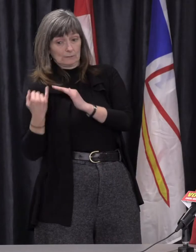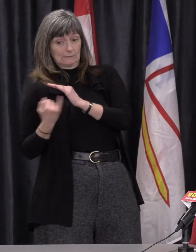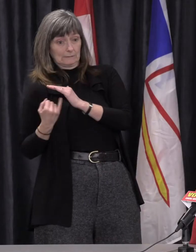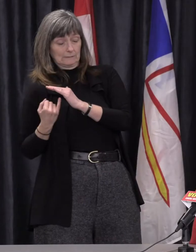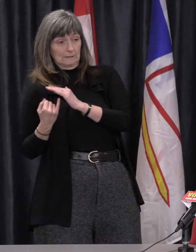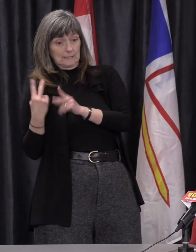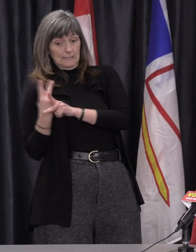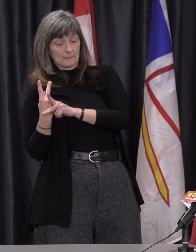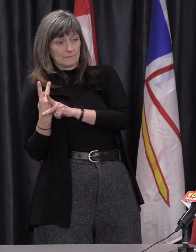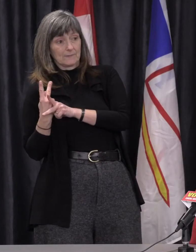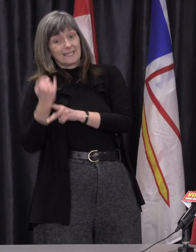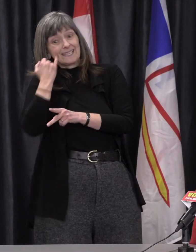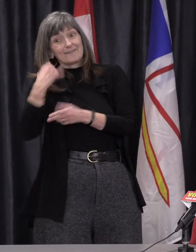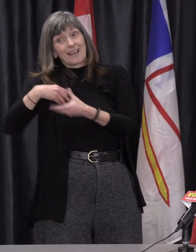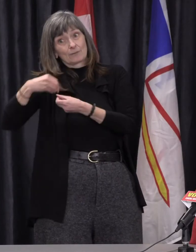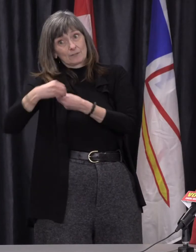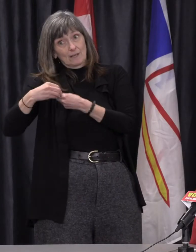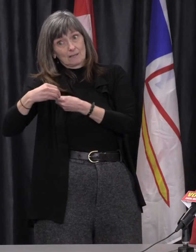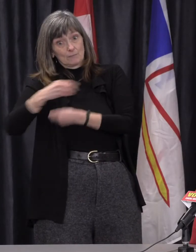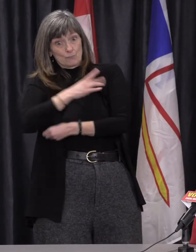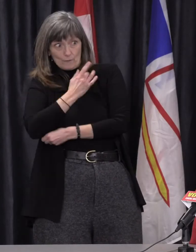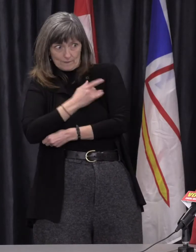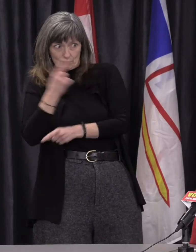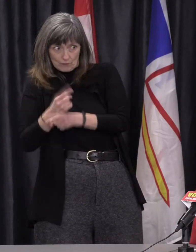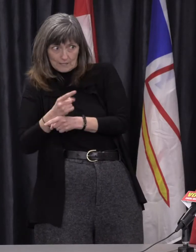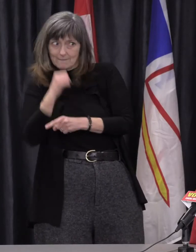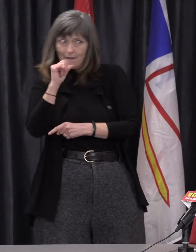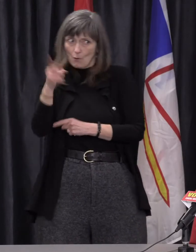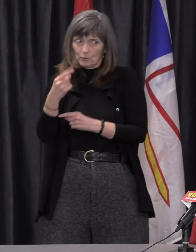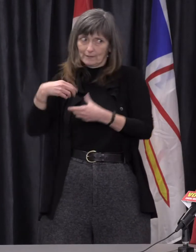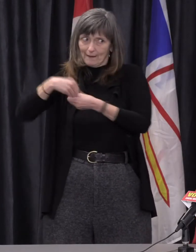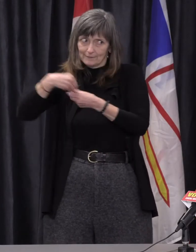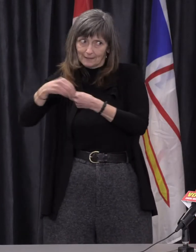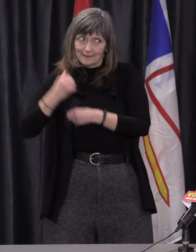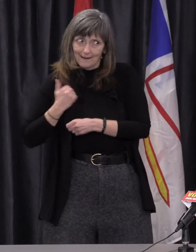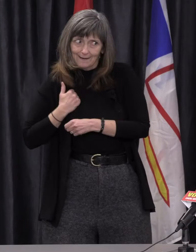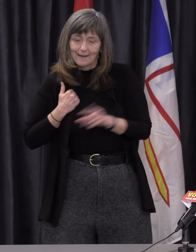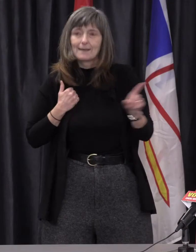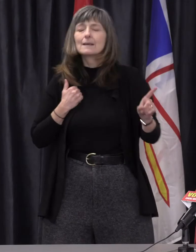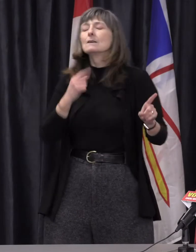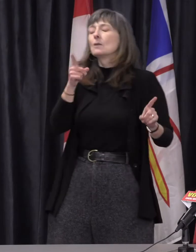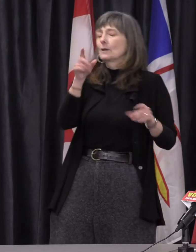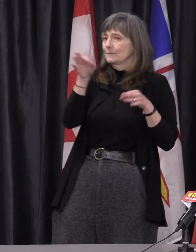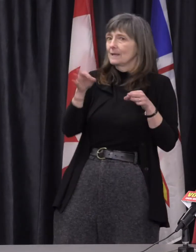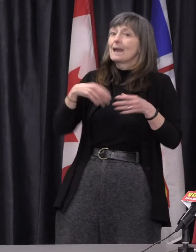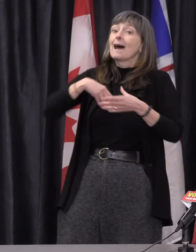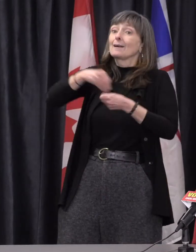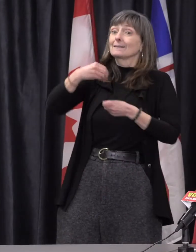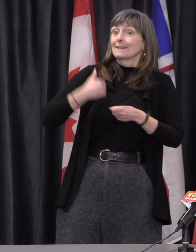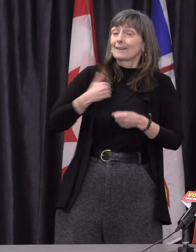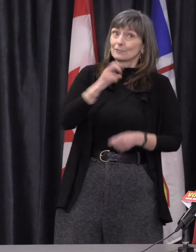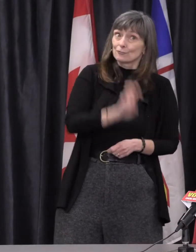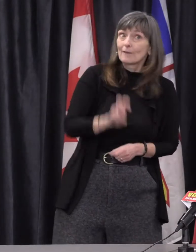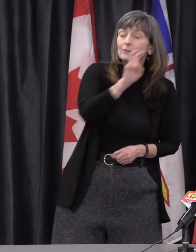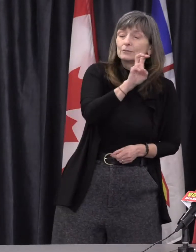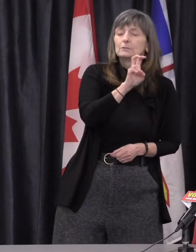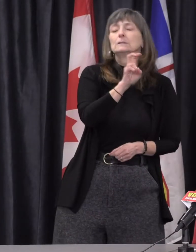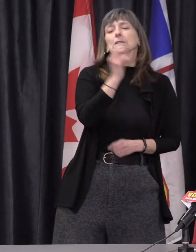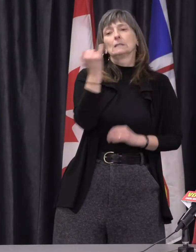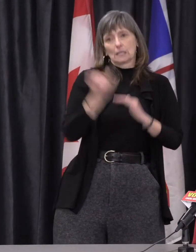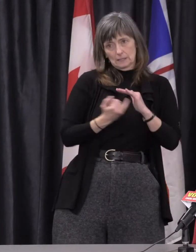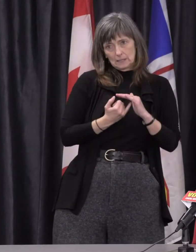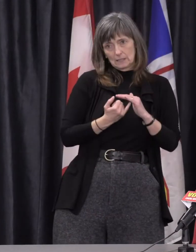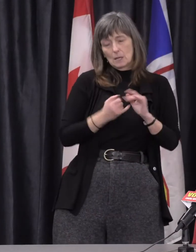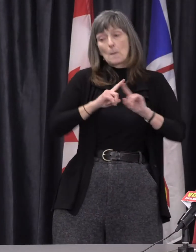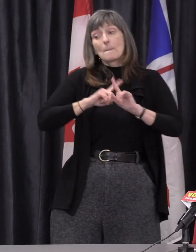travels outside the province, not just the country. So what we're saying is anyone who's traveled outside the country, yes, and anyone who's traveled outside the province, especially if